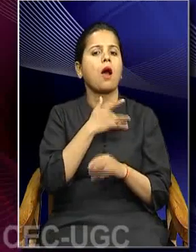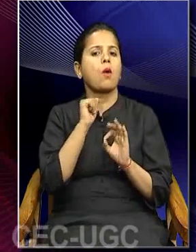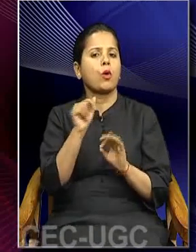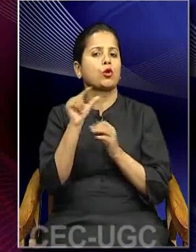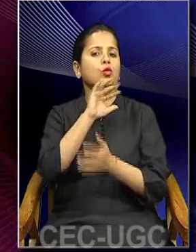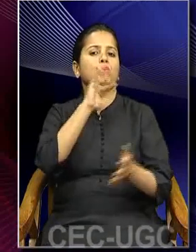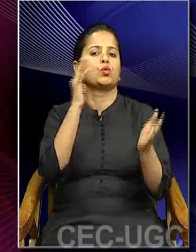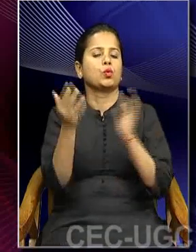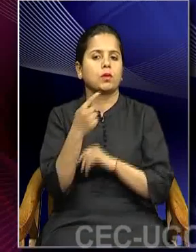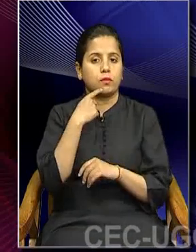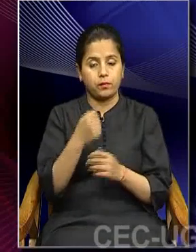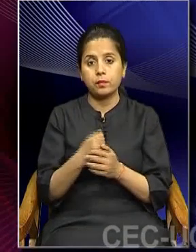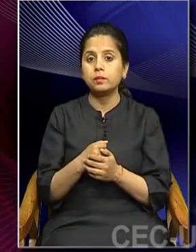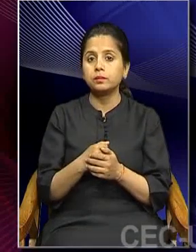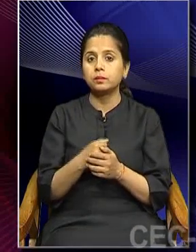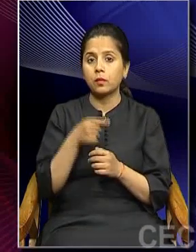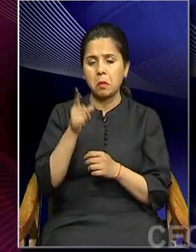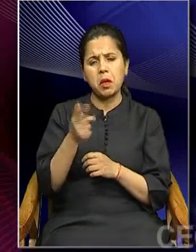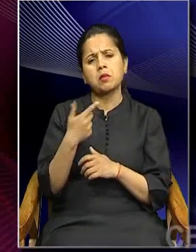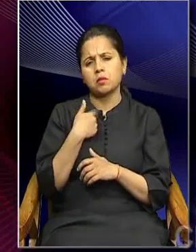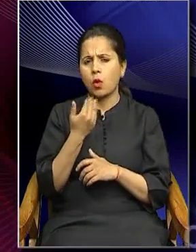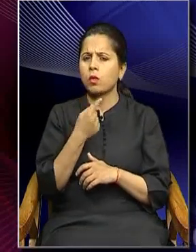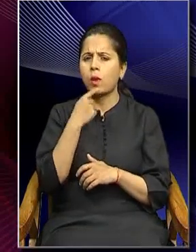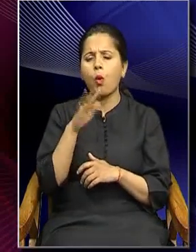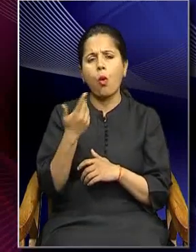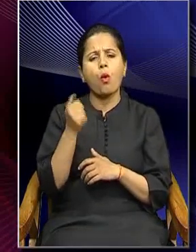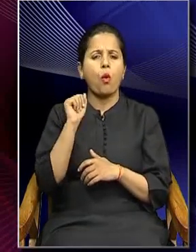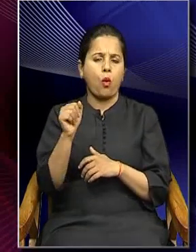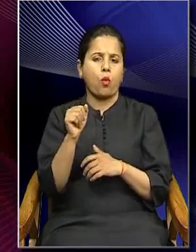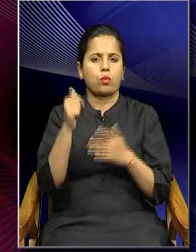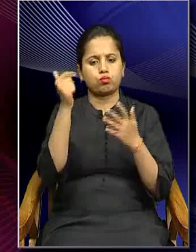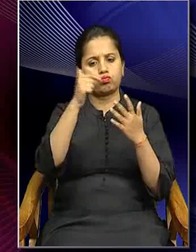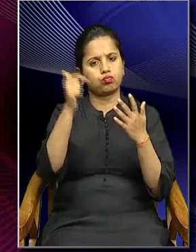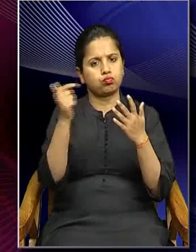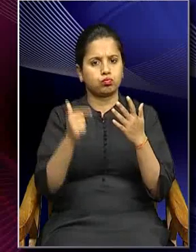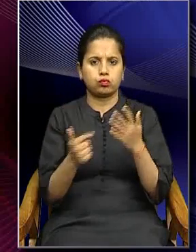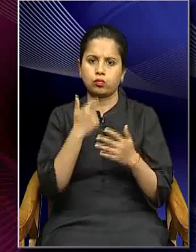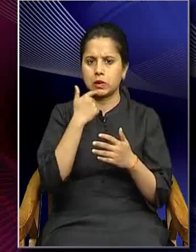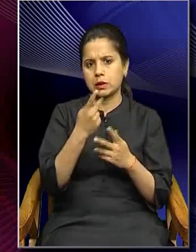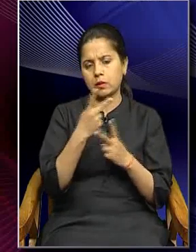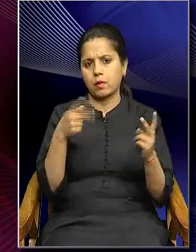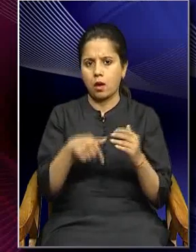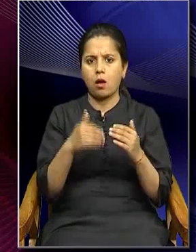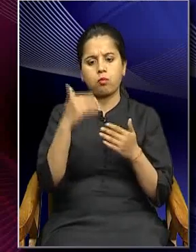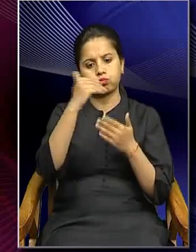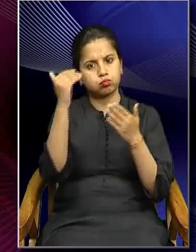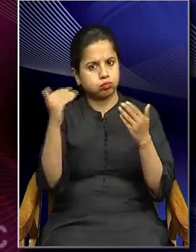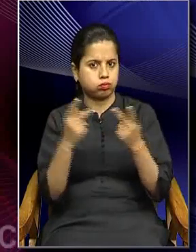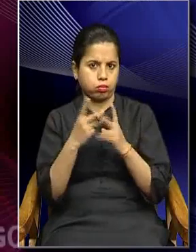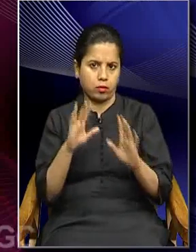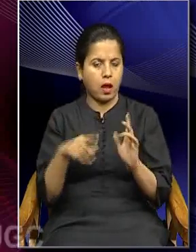universals, Rather, I should say order of universals. There's an order of